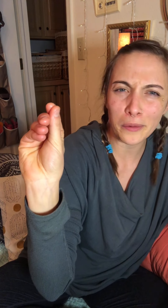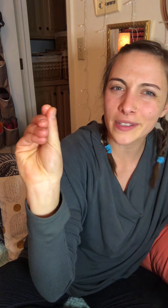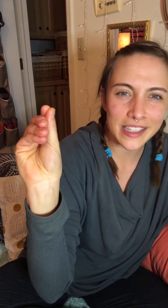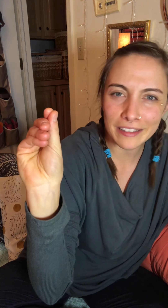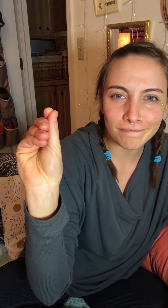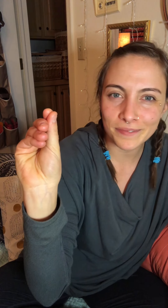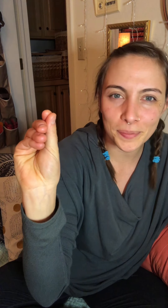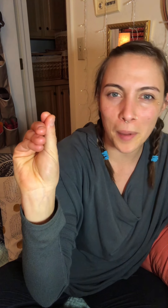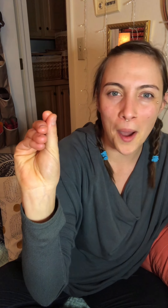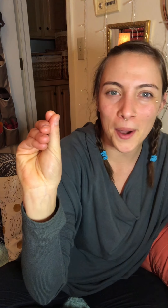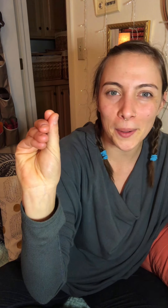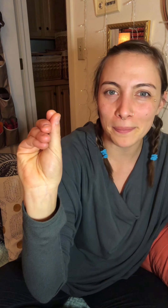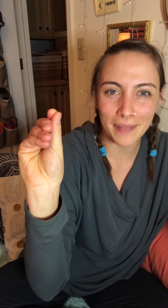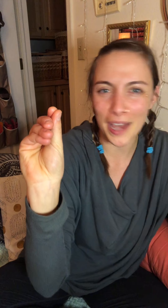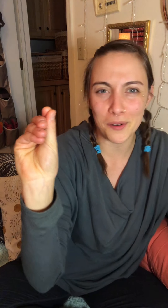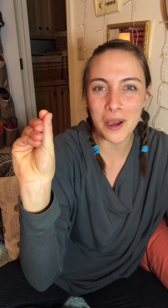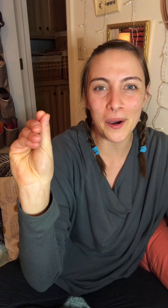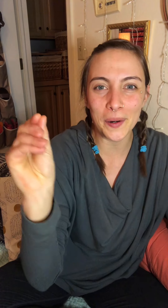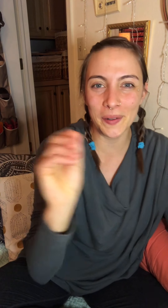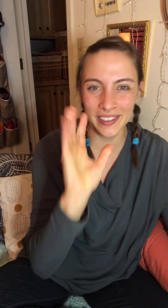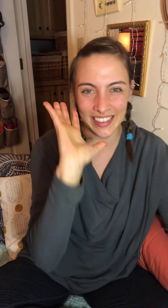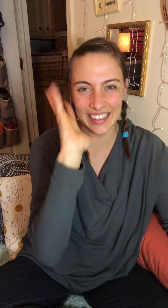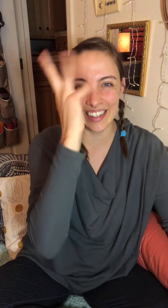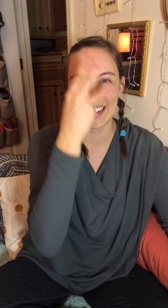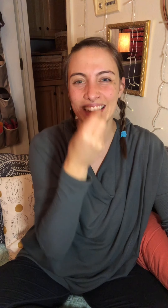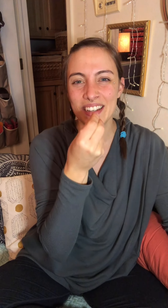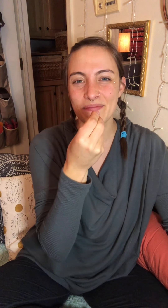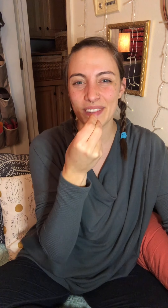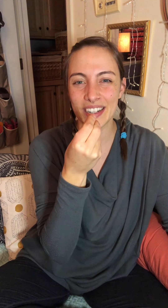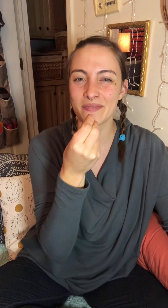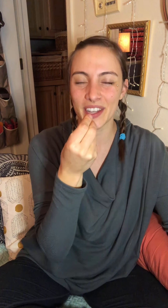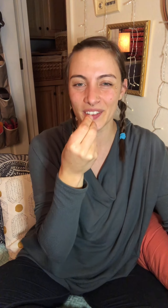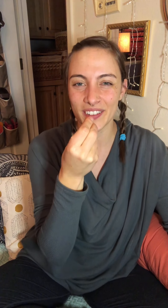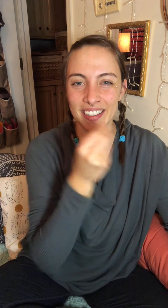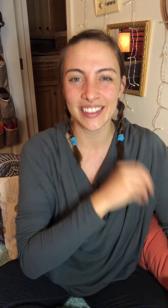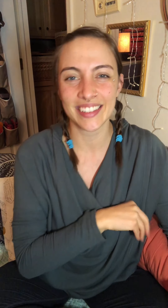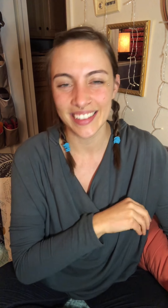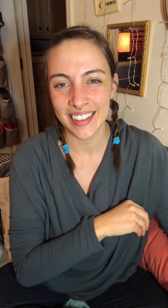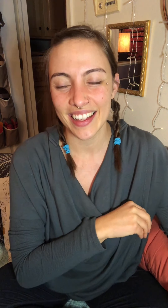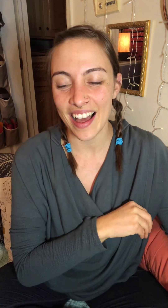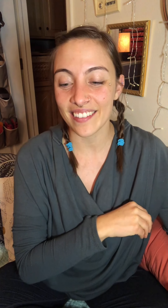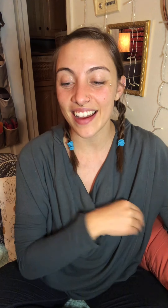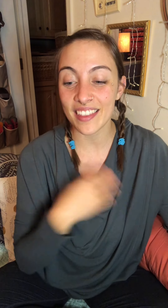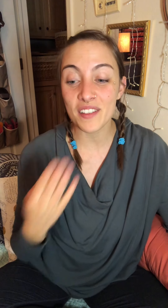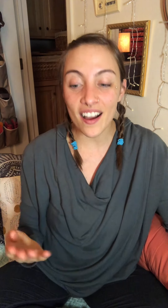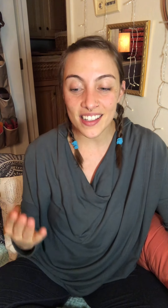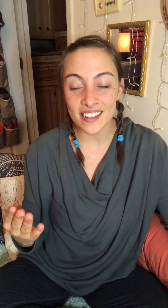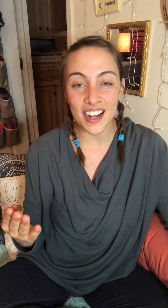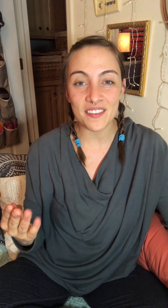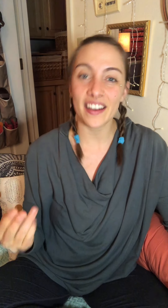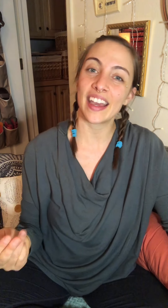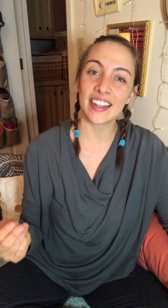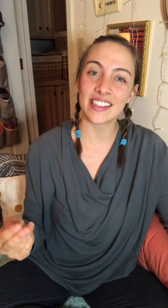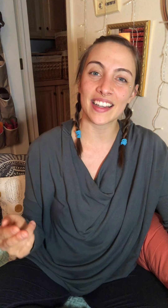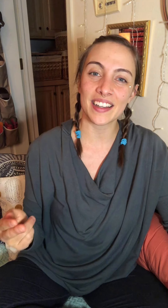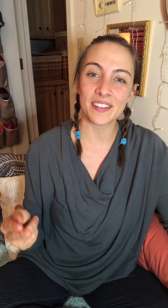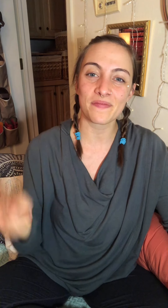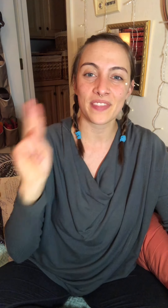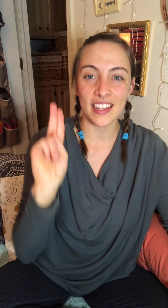closed palm, I don't know. Pretty and beautiful. All right, then we also talked about handsome.